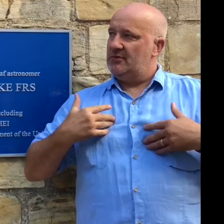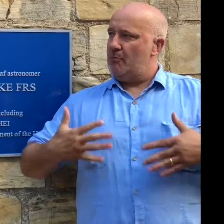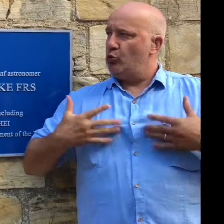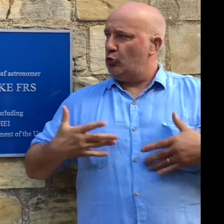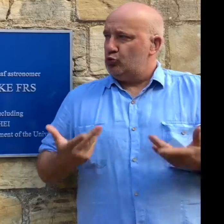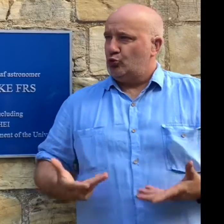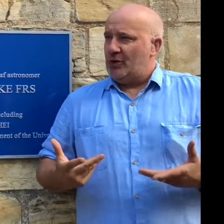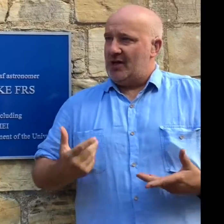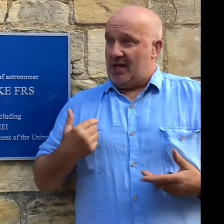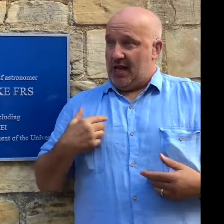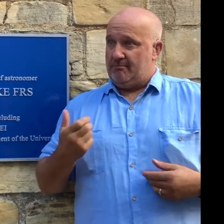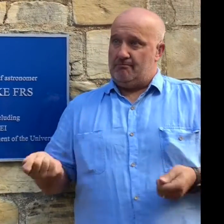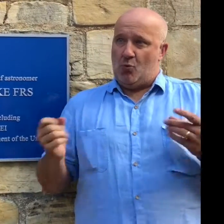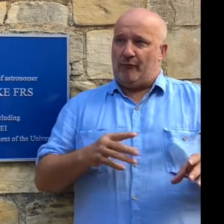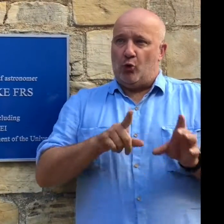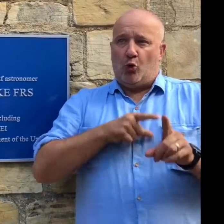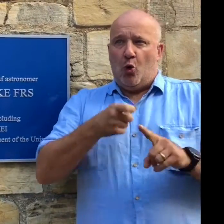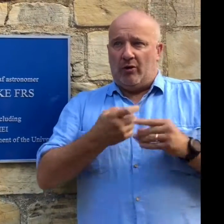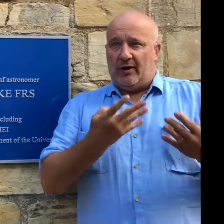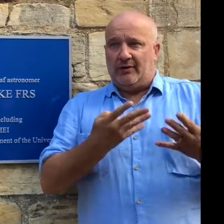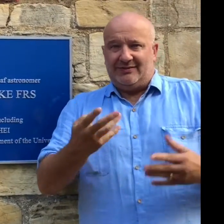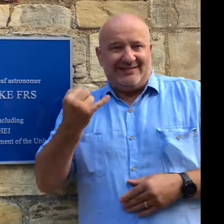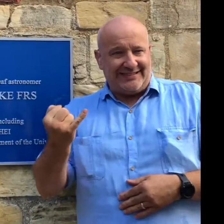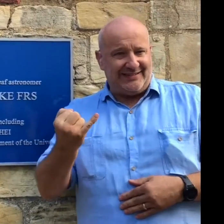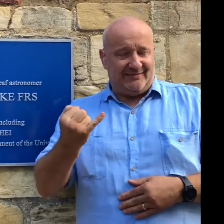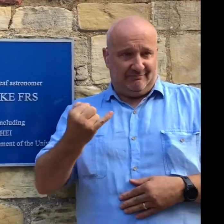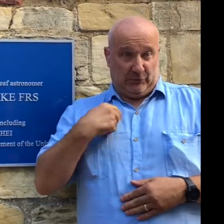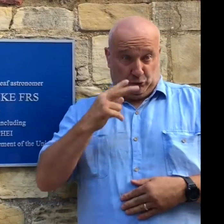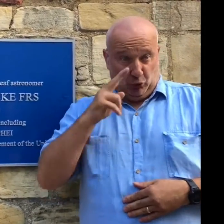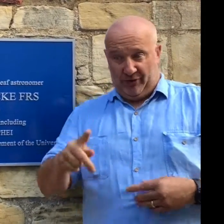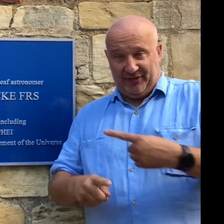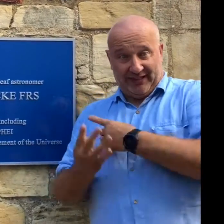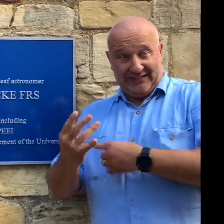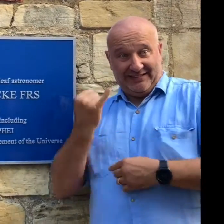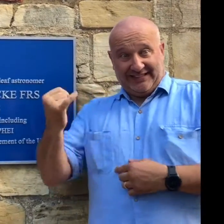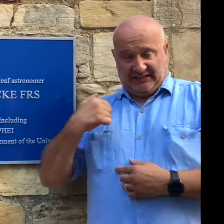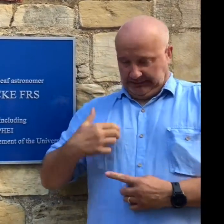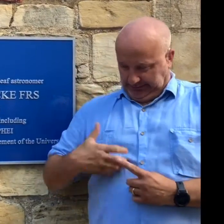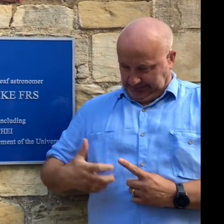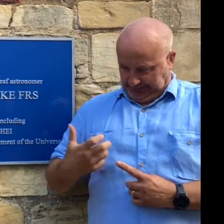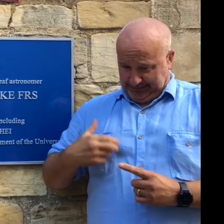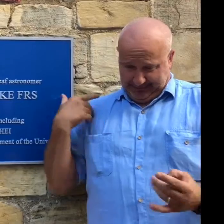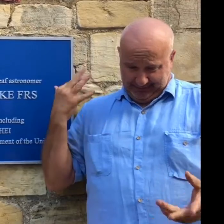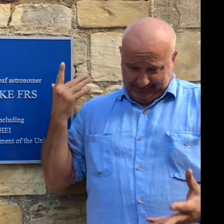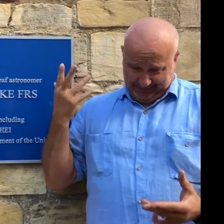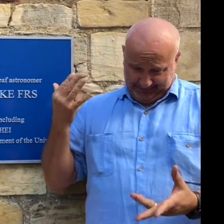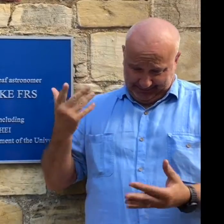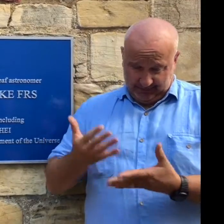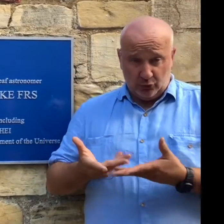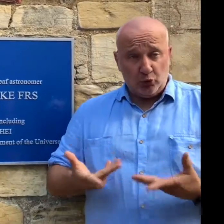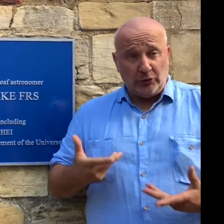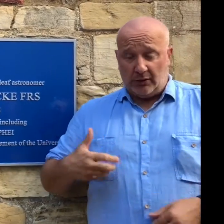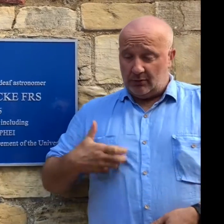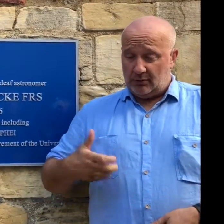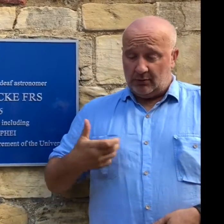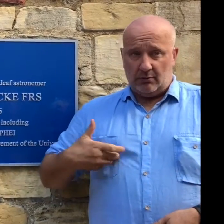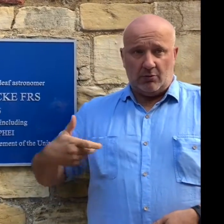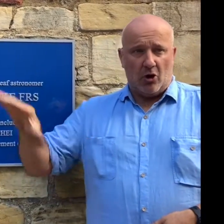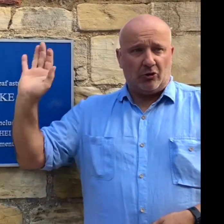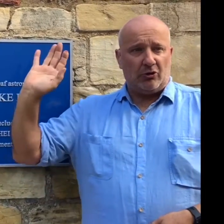equality. So I feel very emotional. I moved to York in 1996, and for all that time we've been trying to